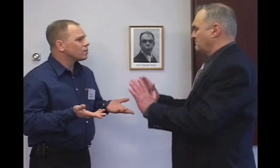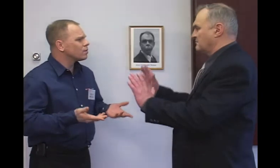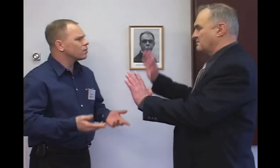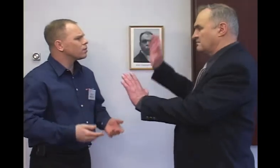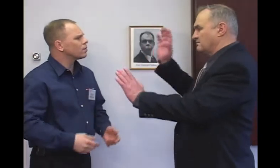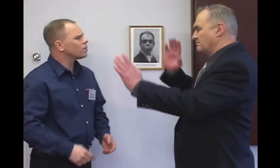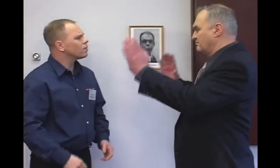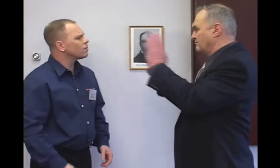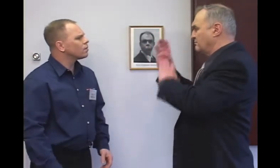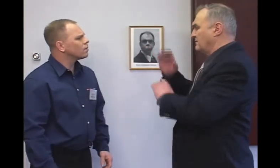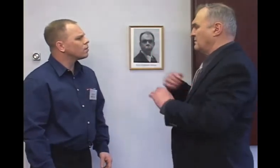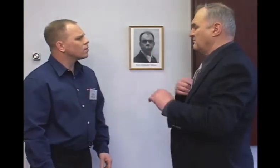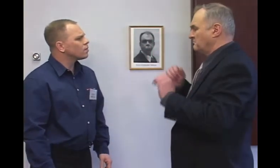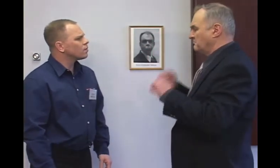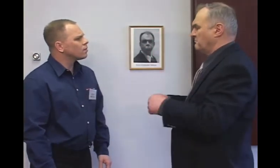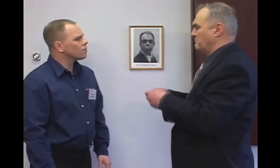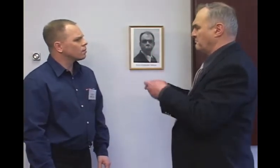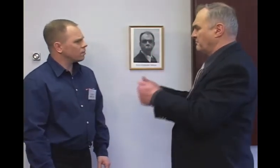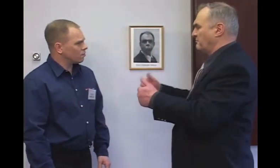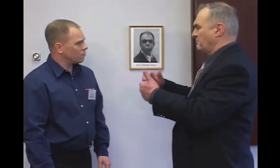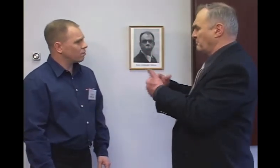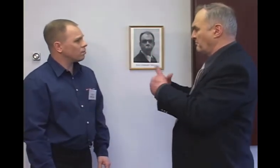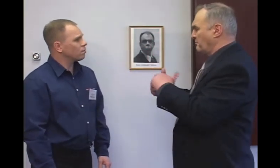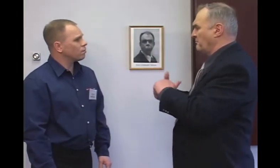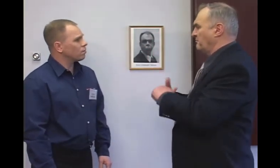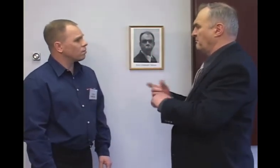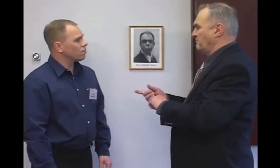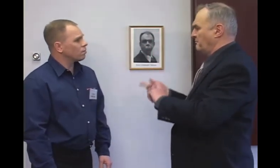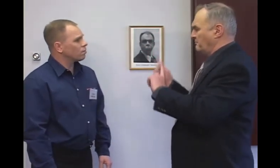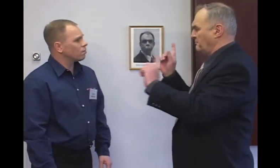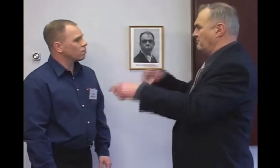Don't worry, I have the solution. We can send her to hearing school.